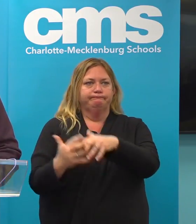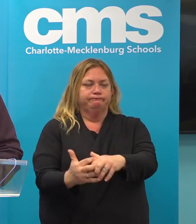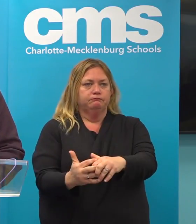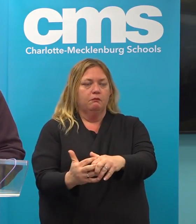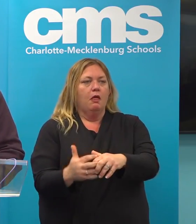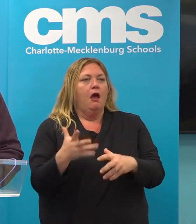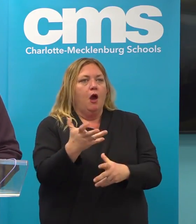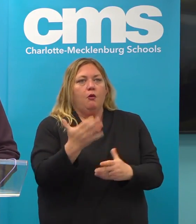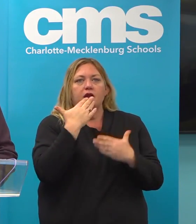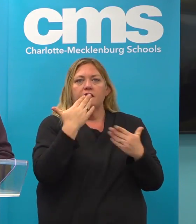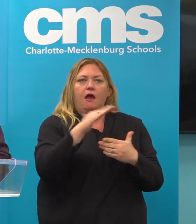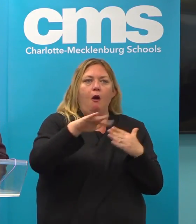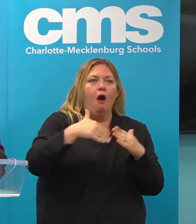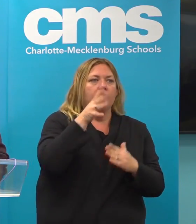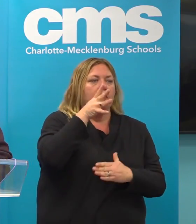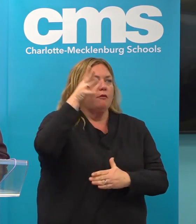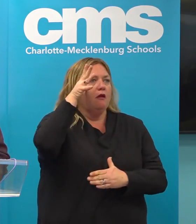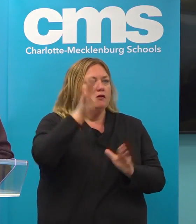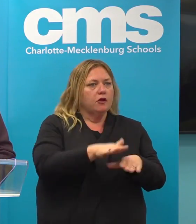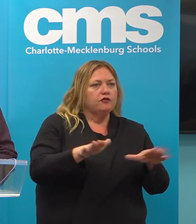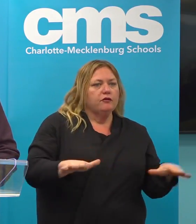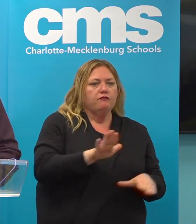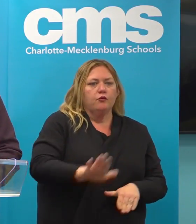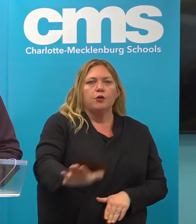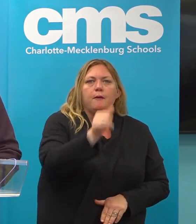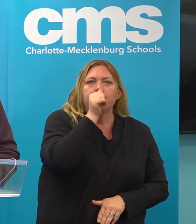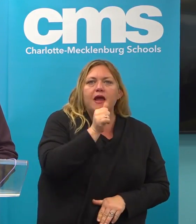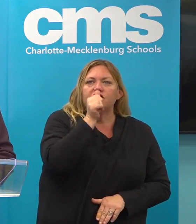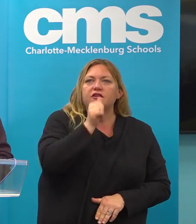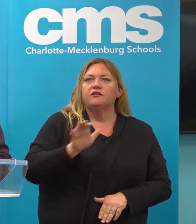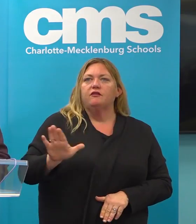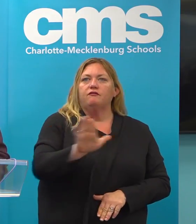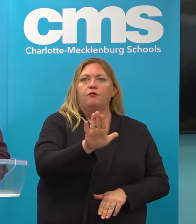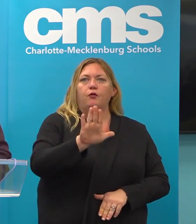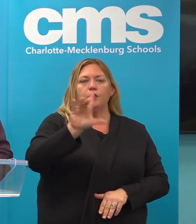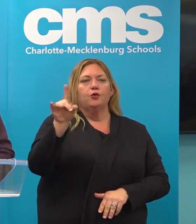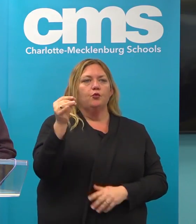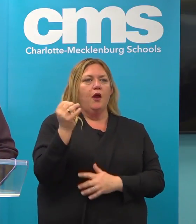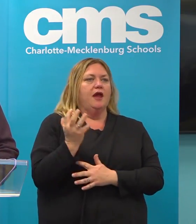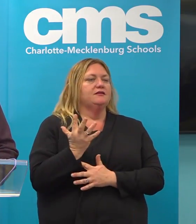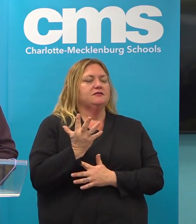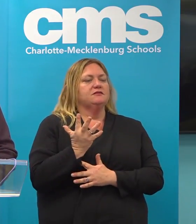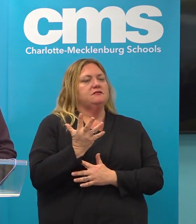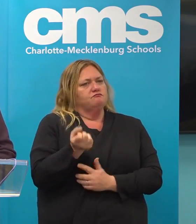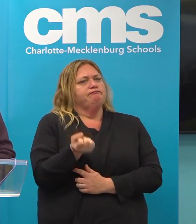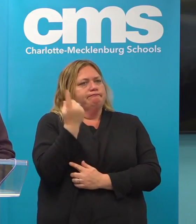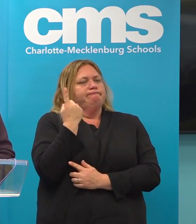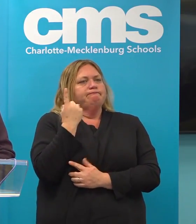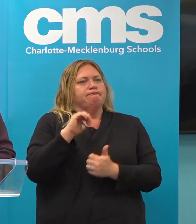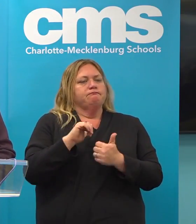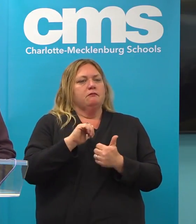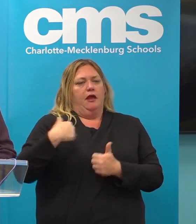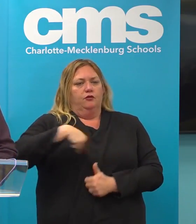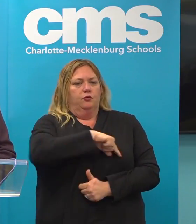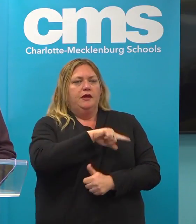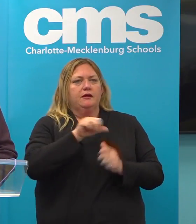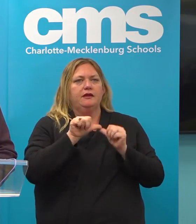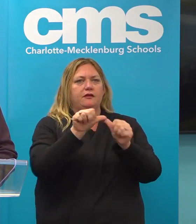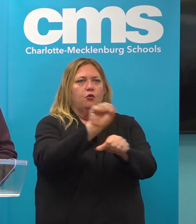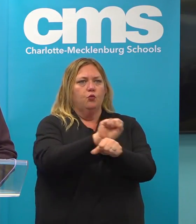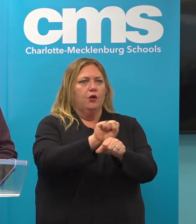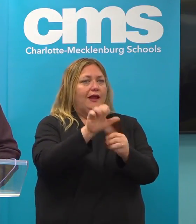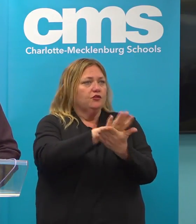thank all of our parents and our children for their patience and for their grace as we continue to work as a school system